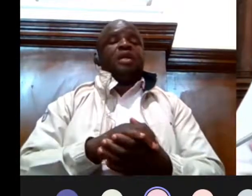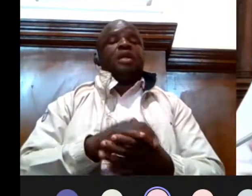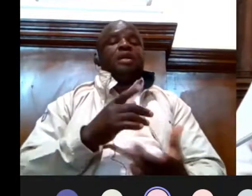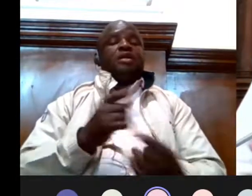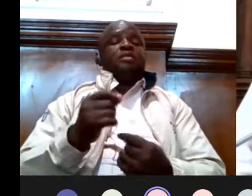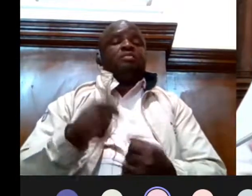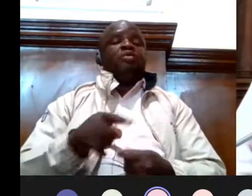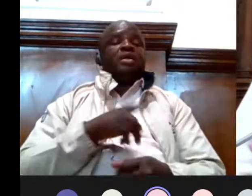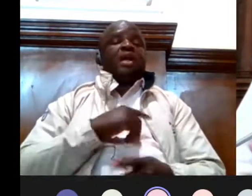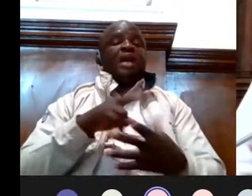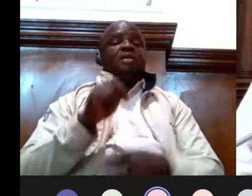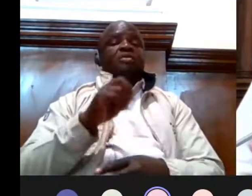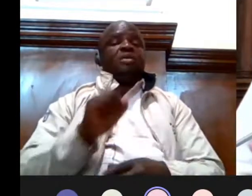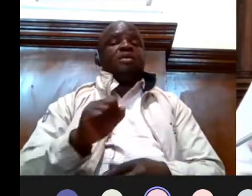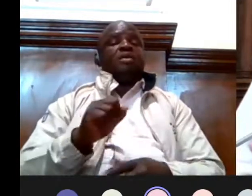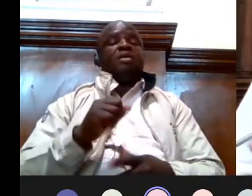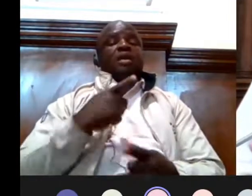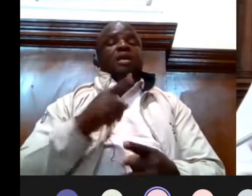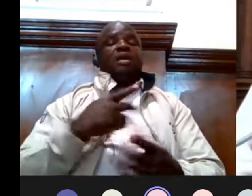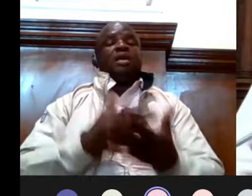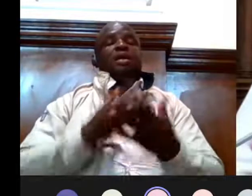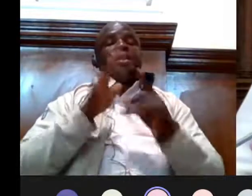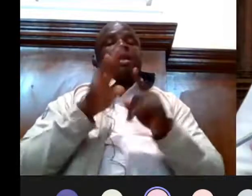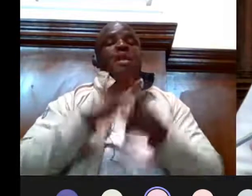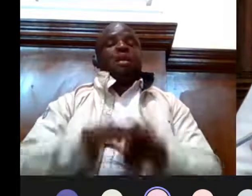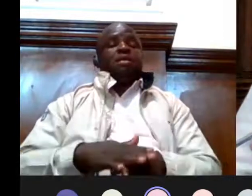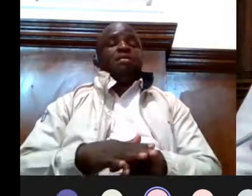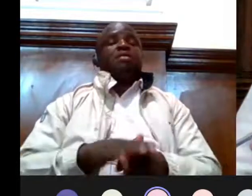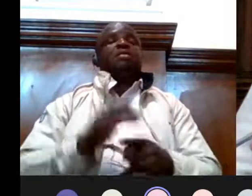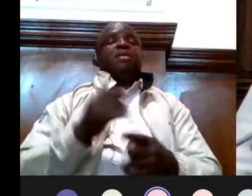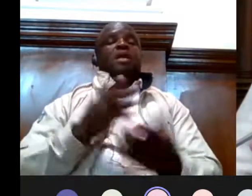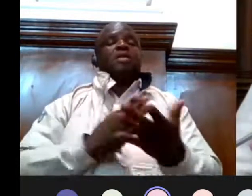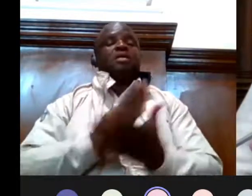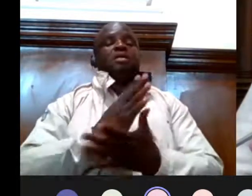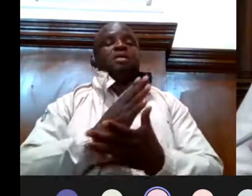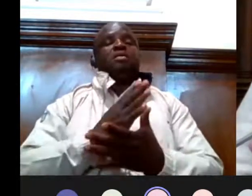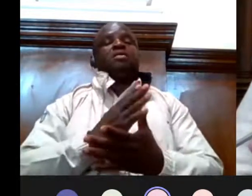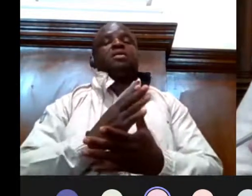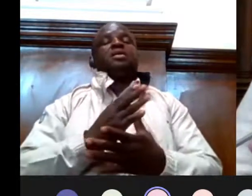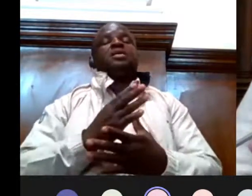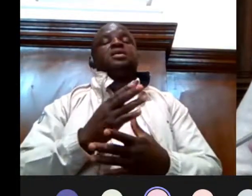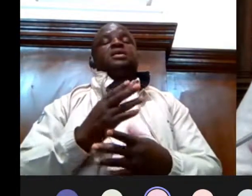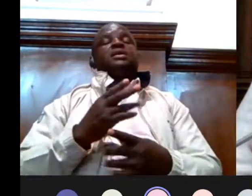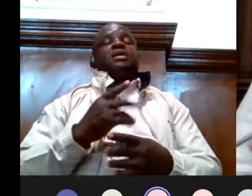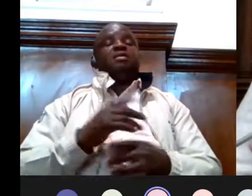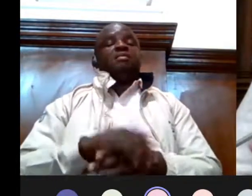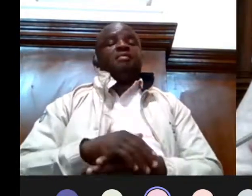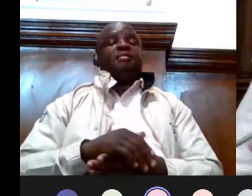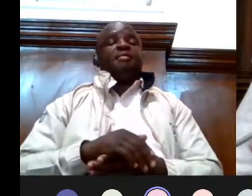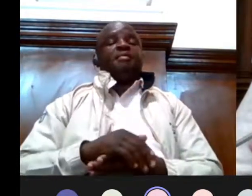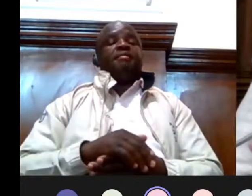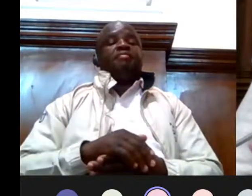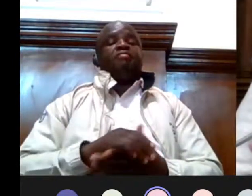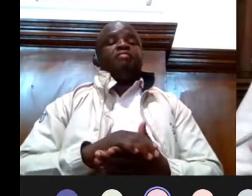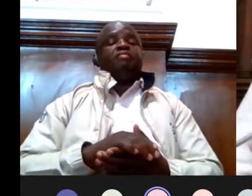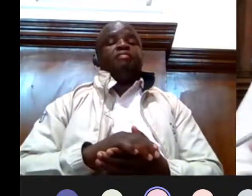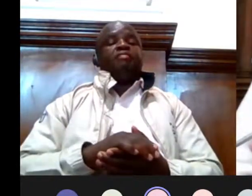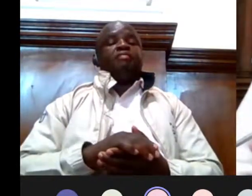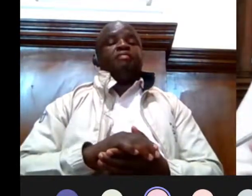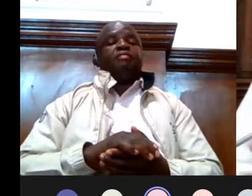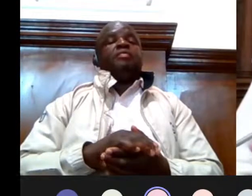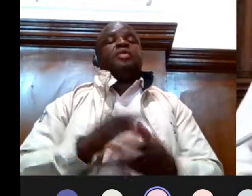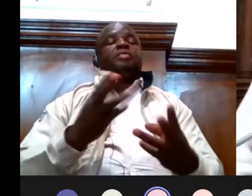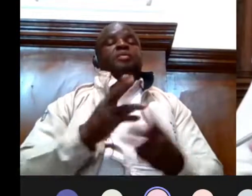nature infringes on the rights and liberties of the